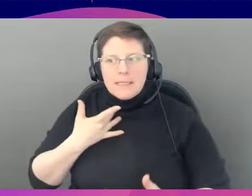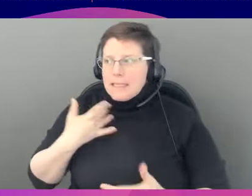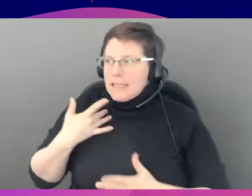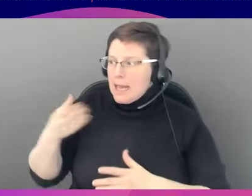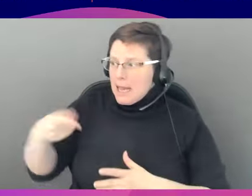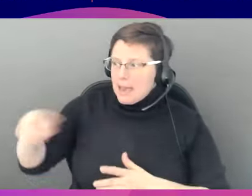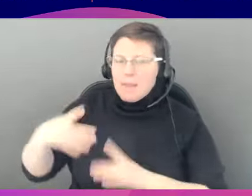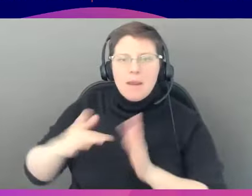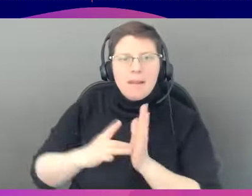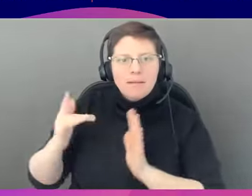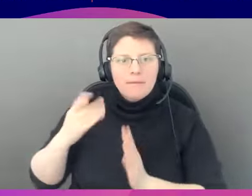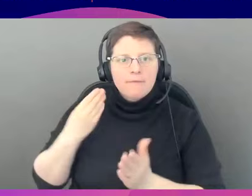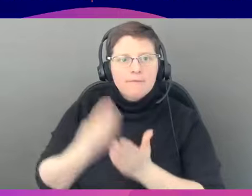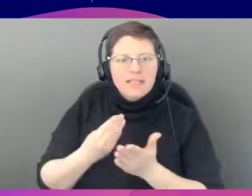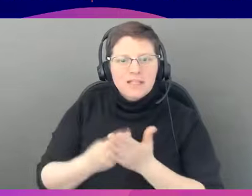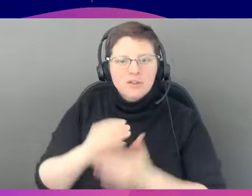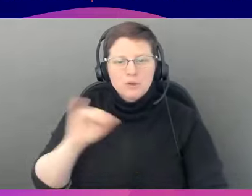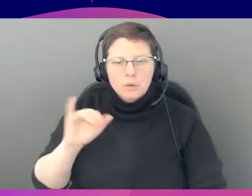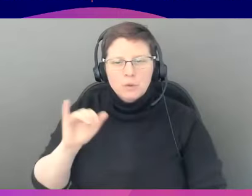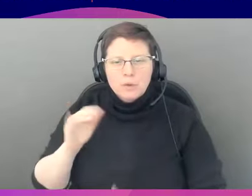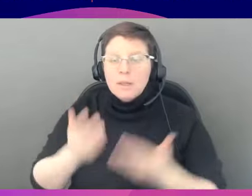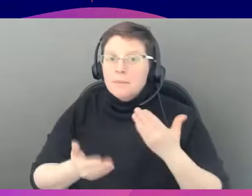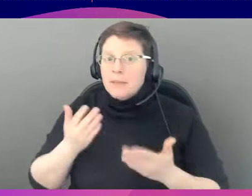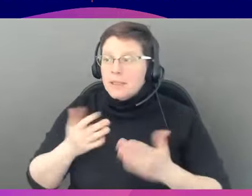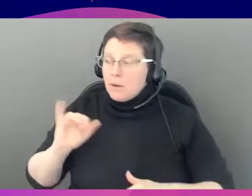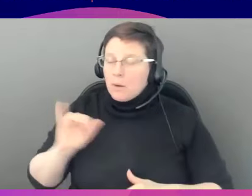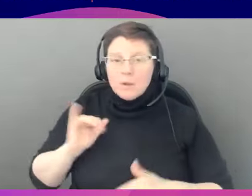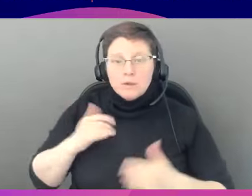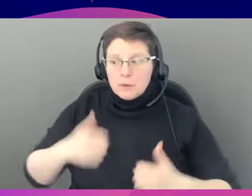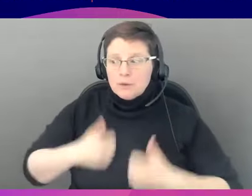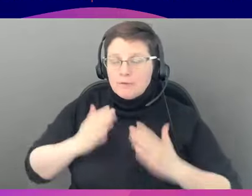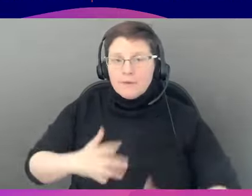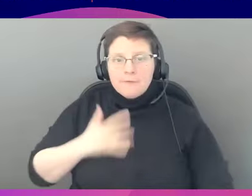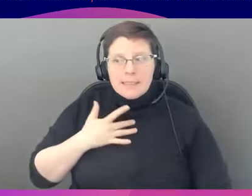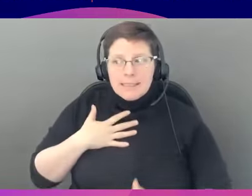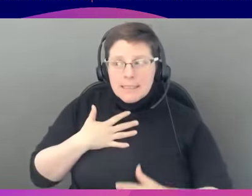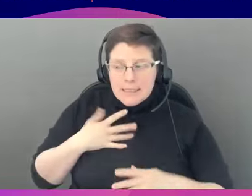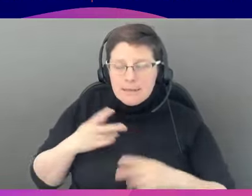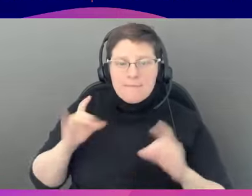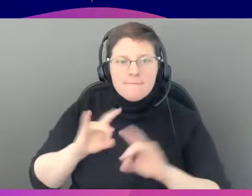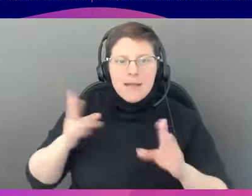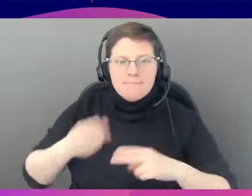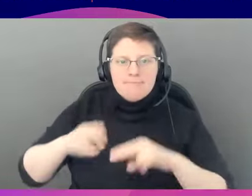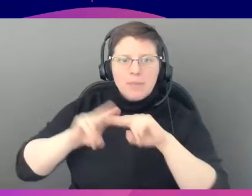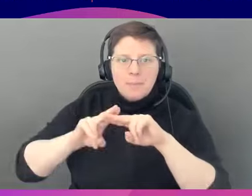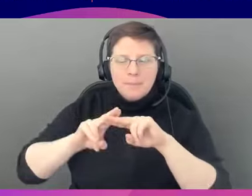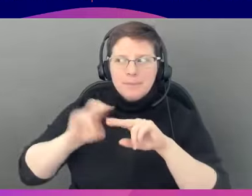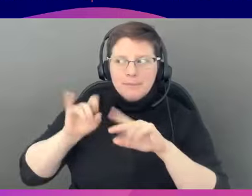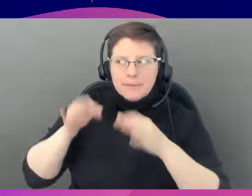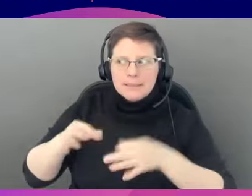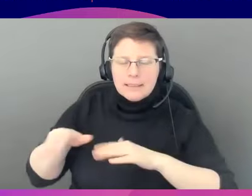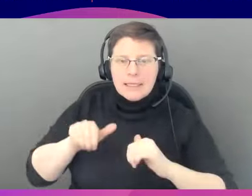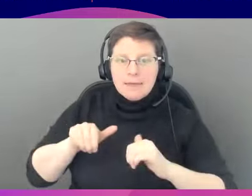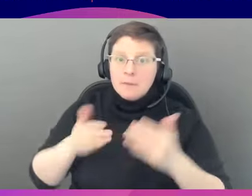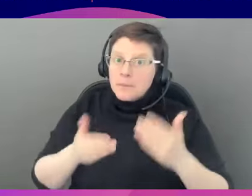abuse. Survivors may also fear an escalation of violence if they do choose to leave, and if there are children